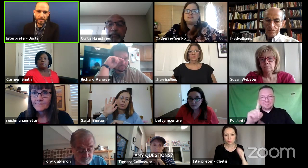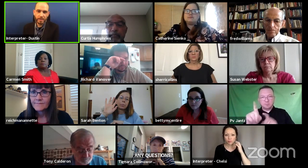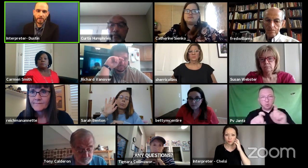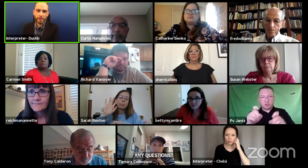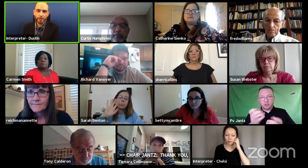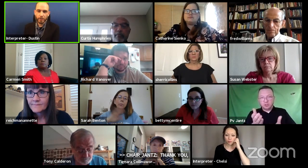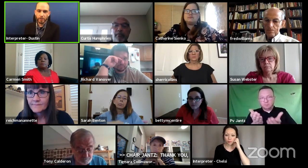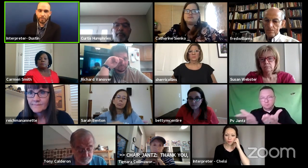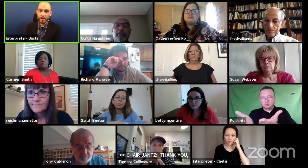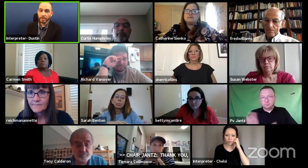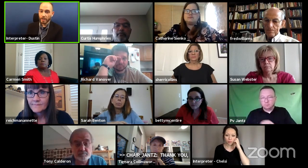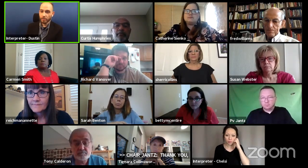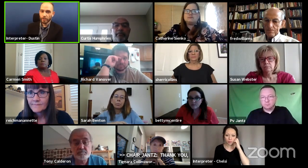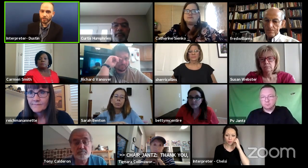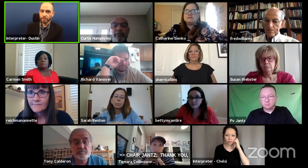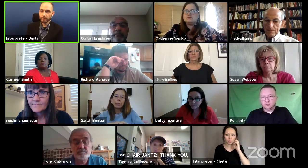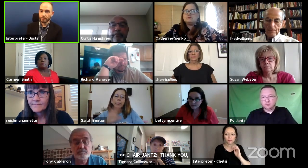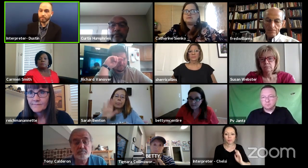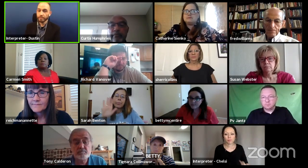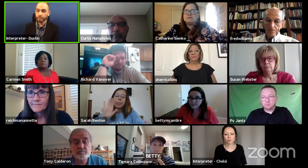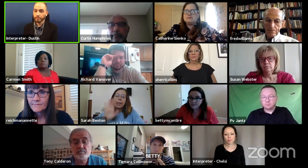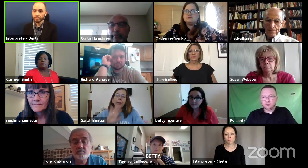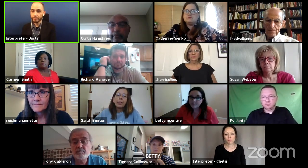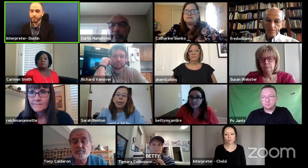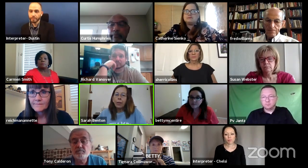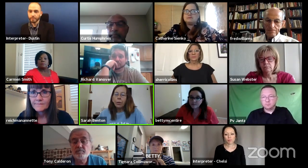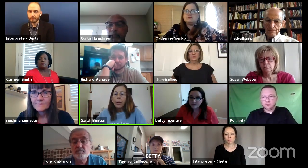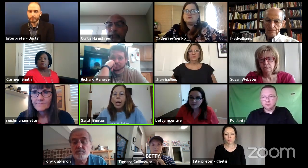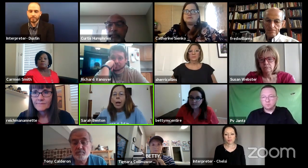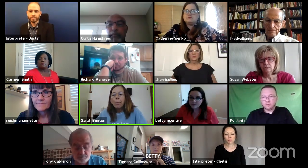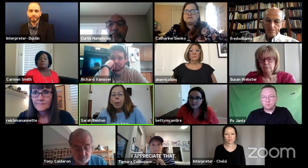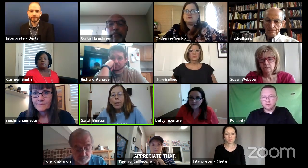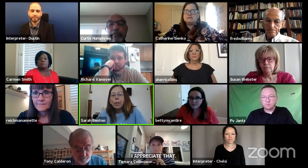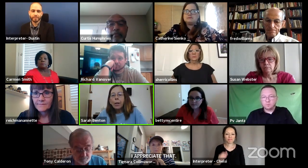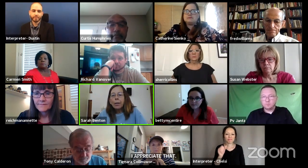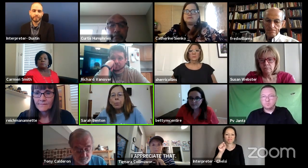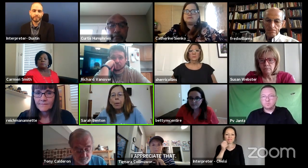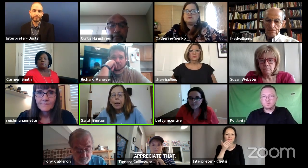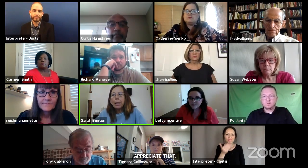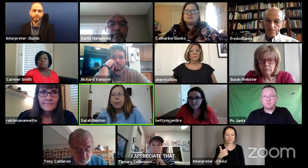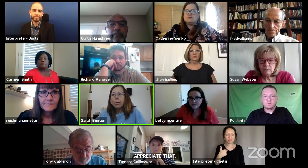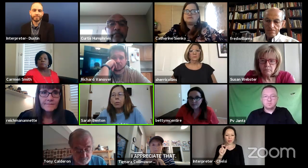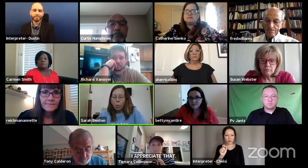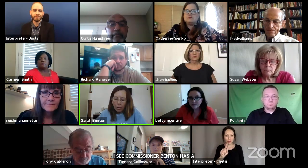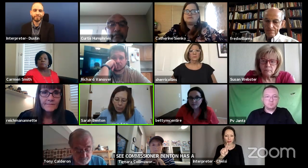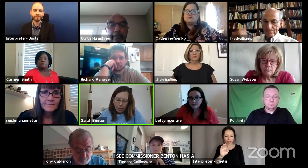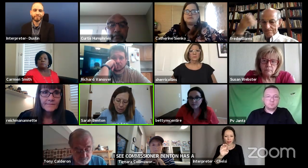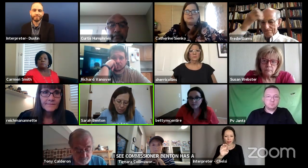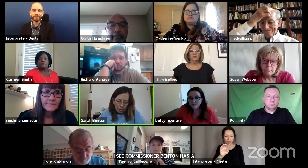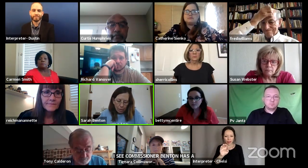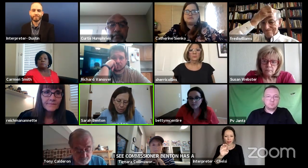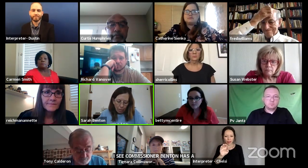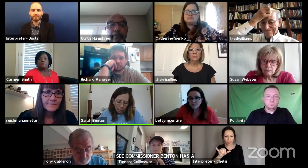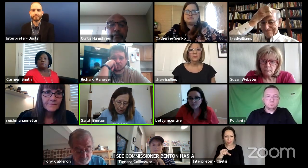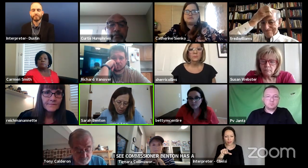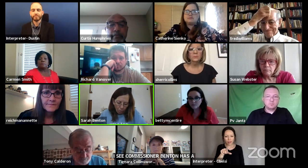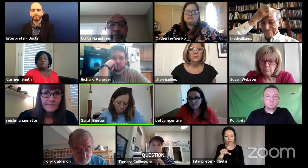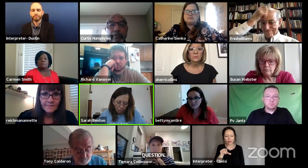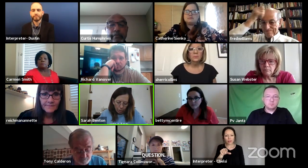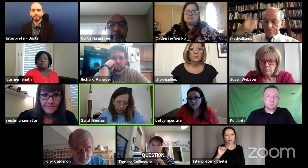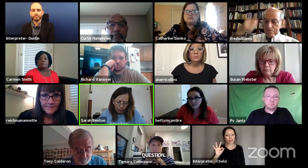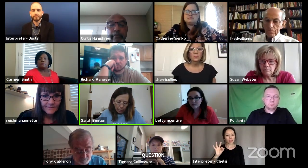that. I see Commissioner Benton has a question. Thank you. I wanted to ask Betty, so if this is